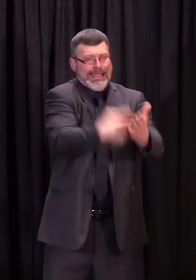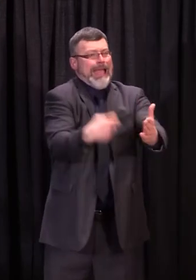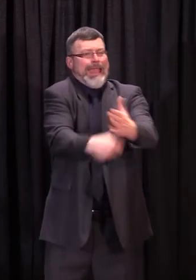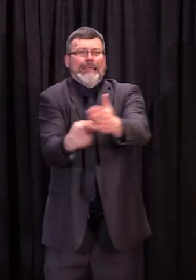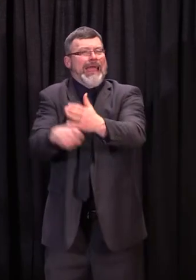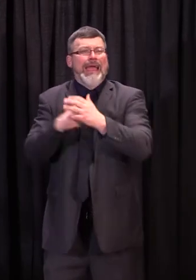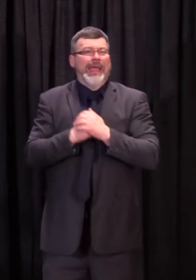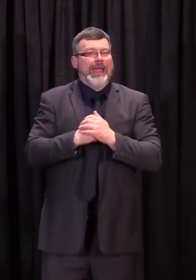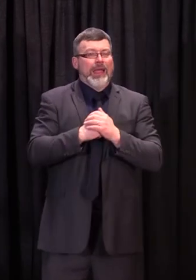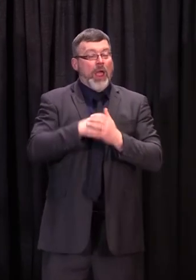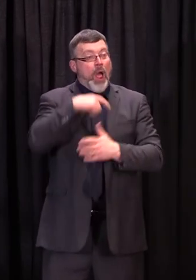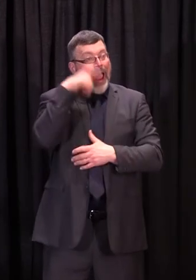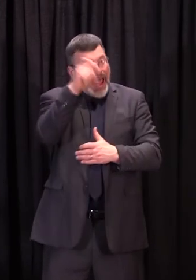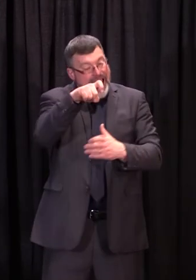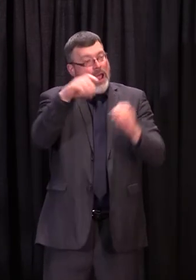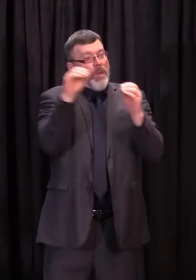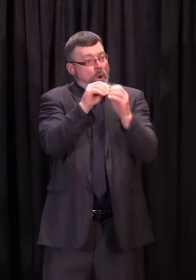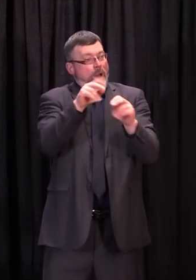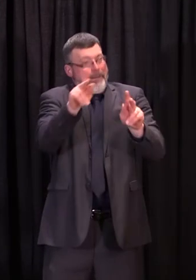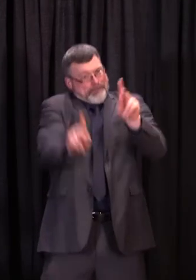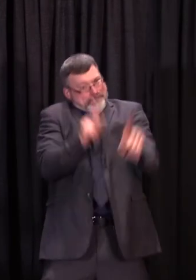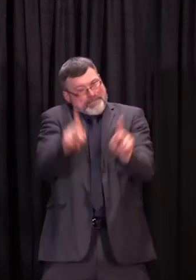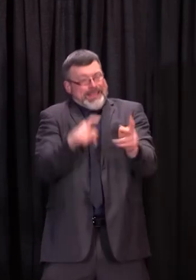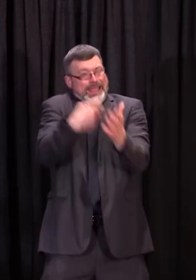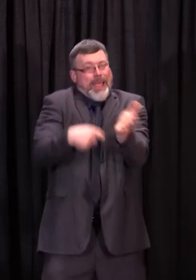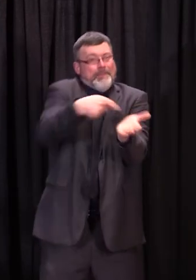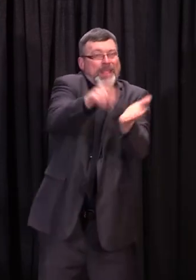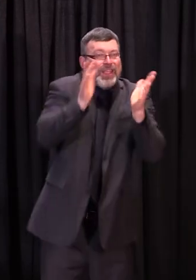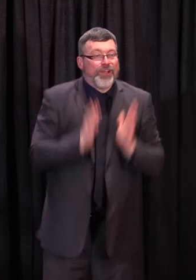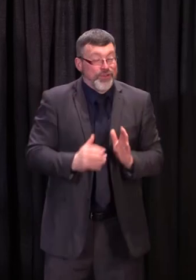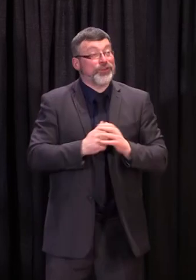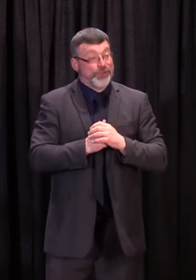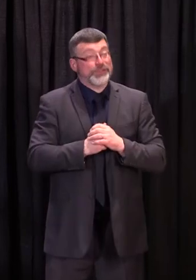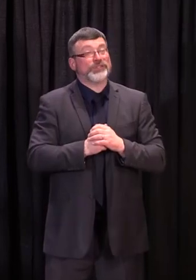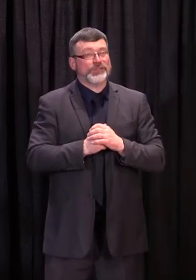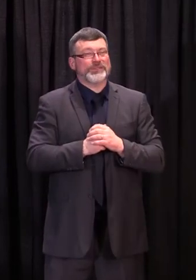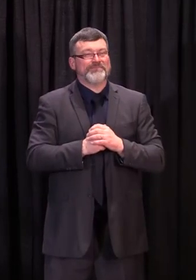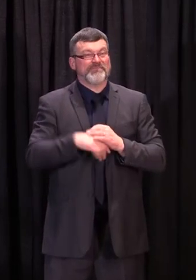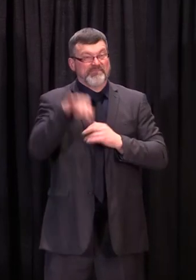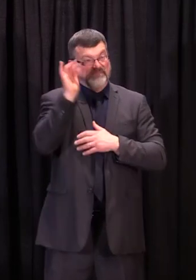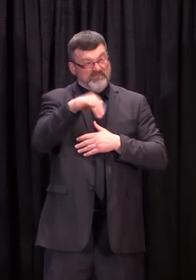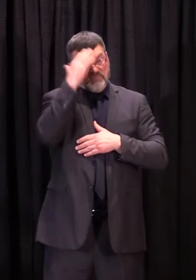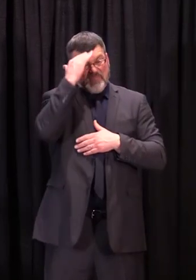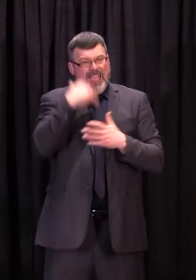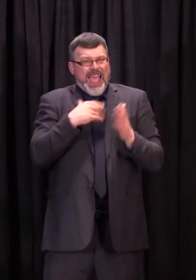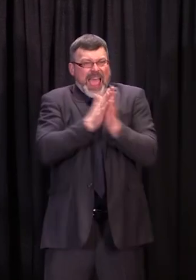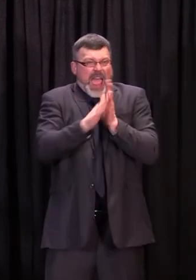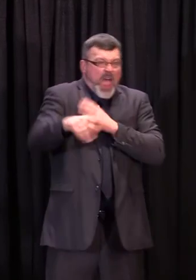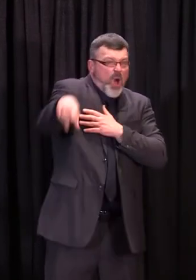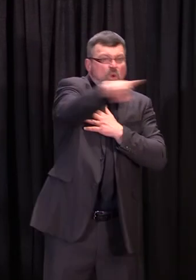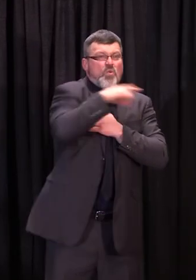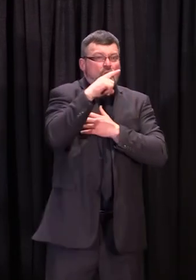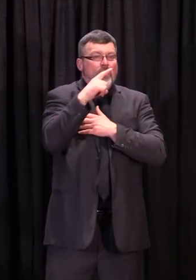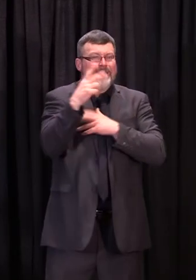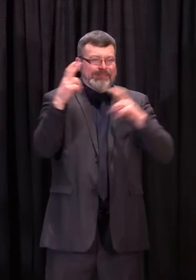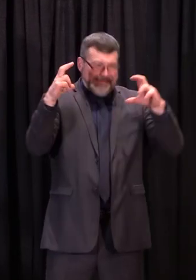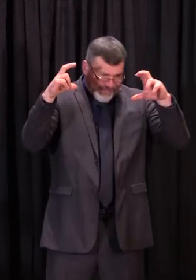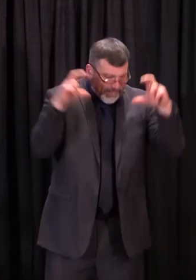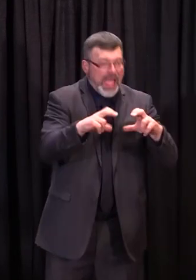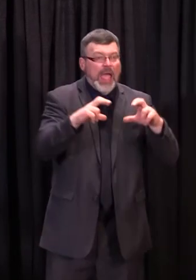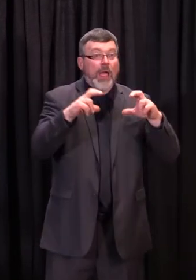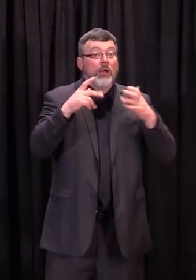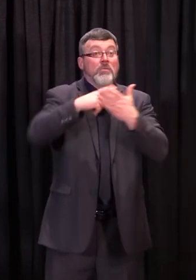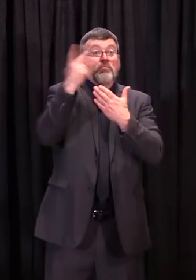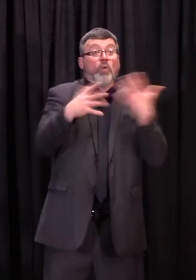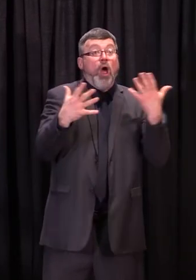taxpayers. So today, I'm asking you to invest more in the new and remote worker incentive program and to make